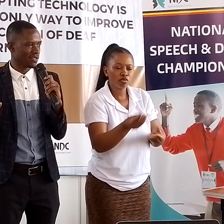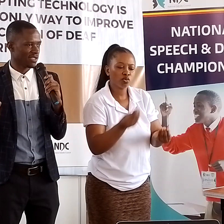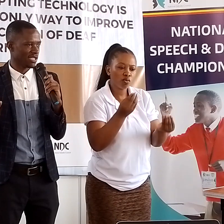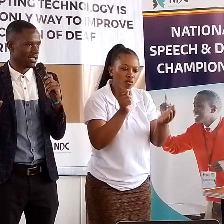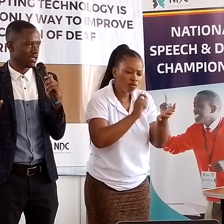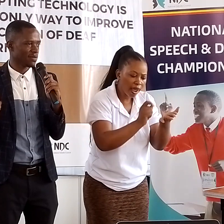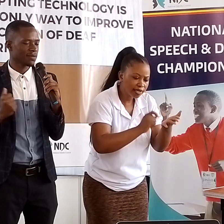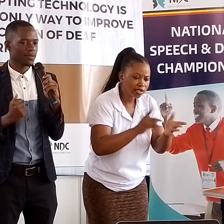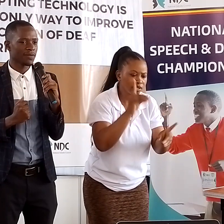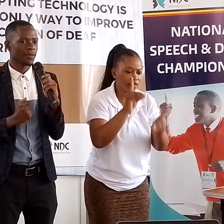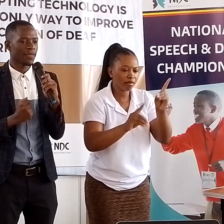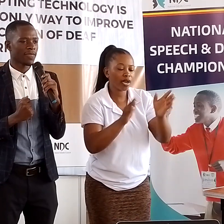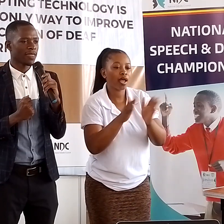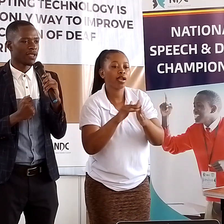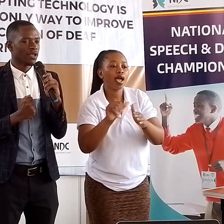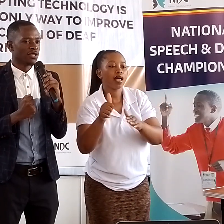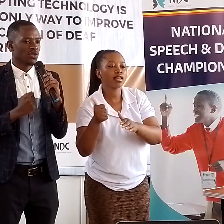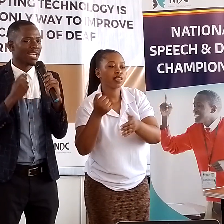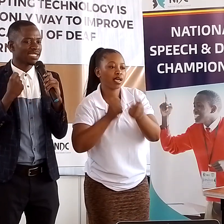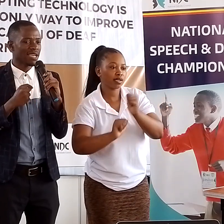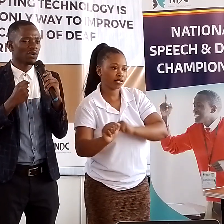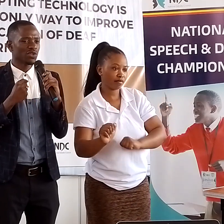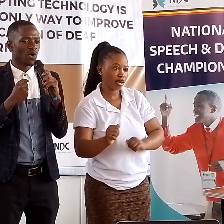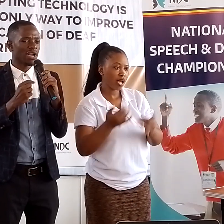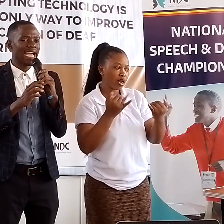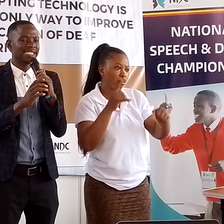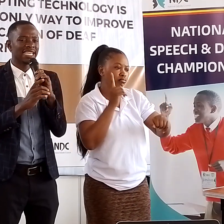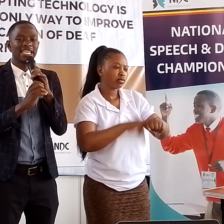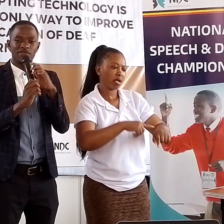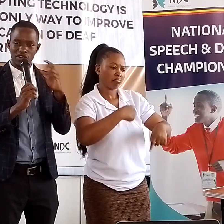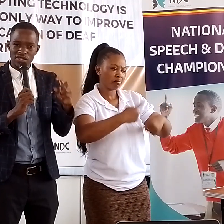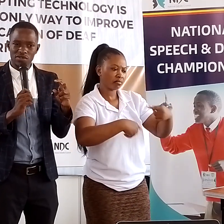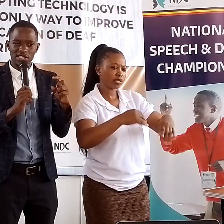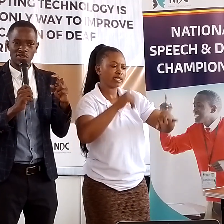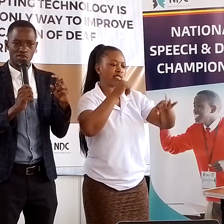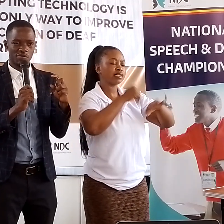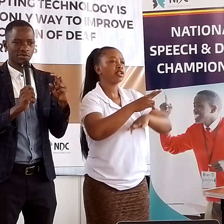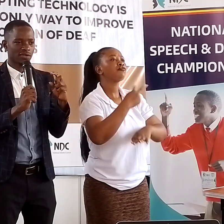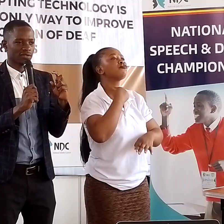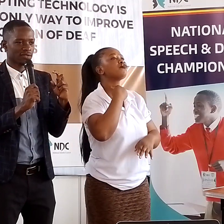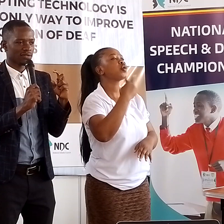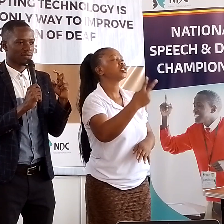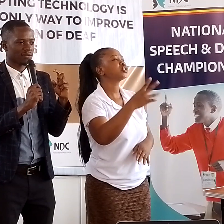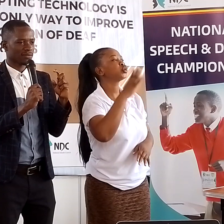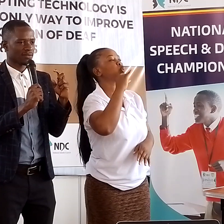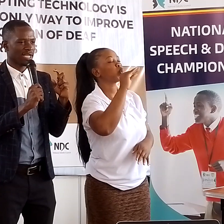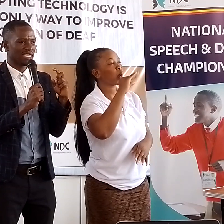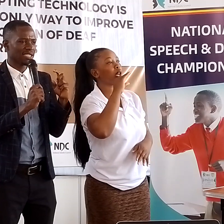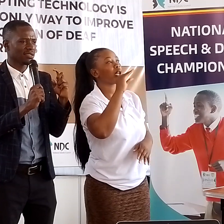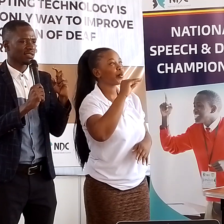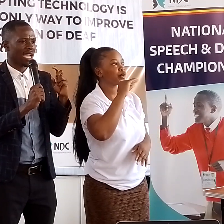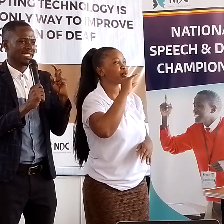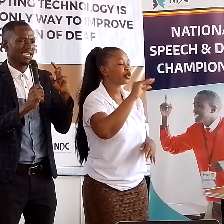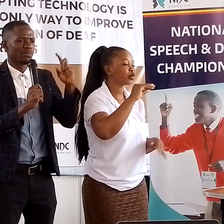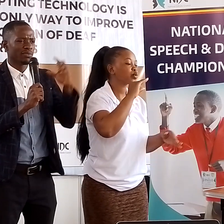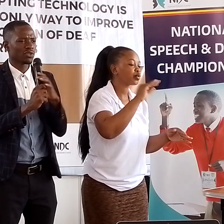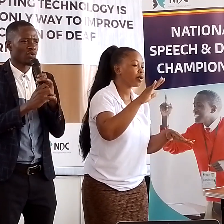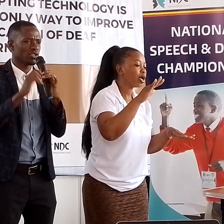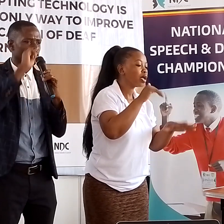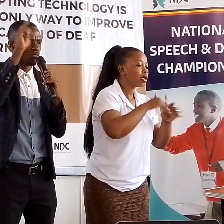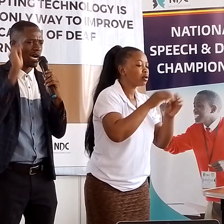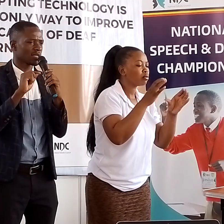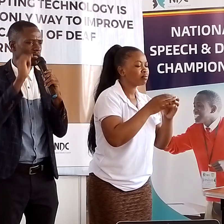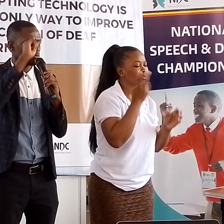of the activities. So as time went on, I sent a voice note in group, and then I see him